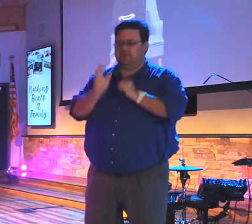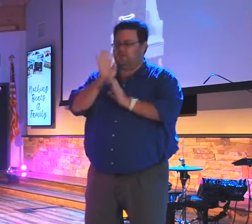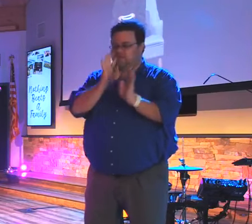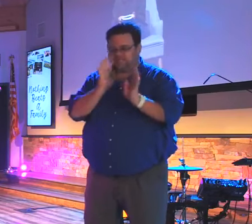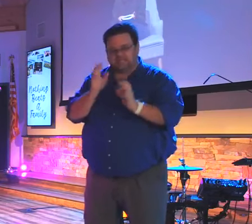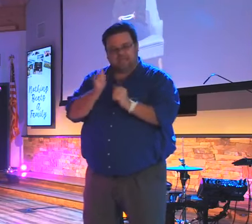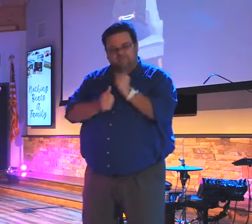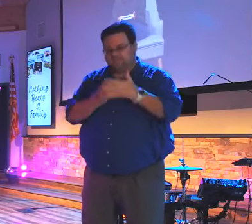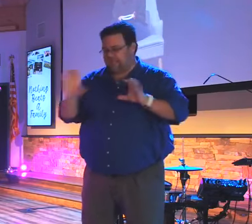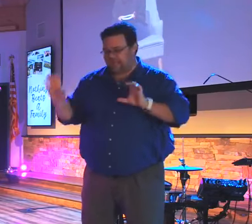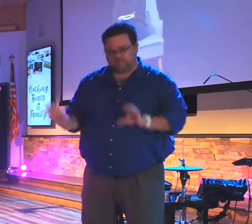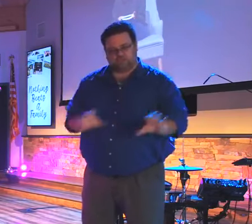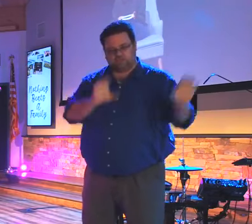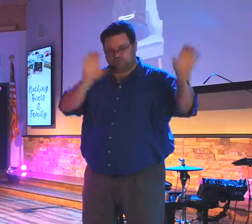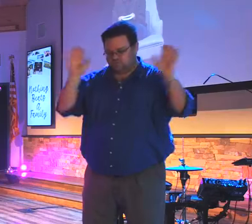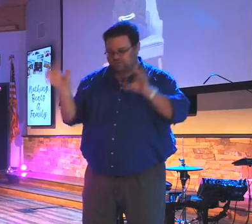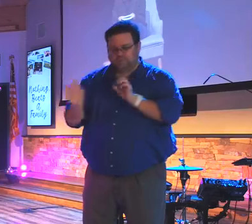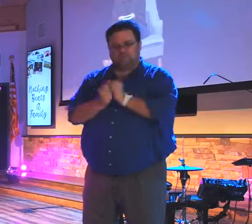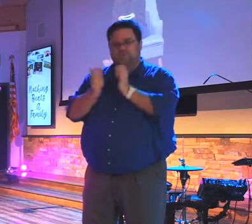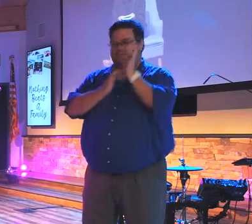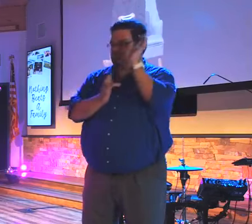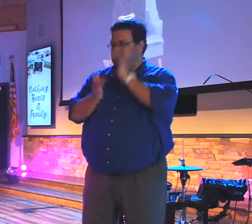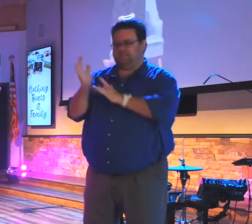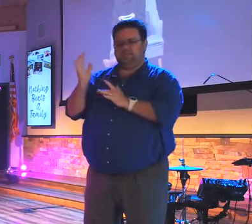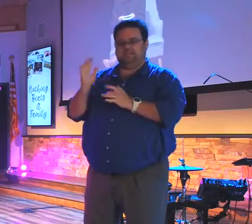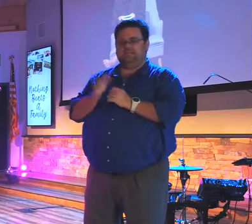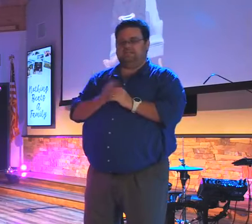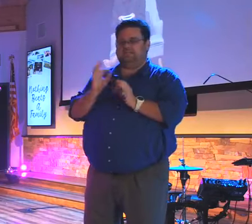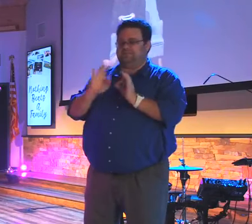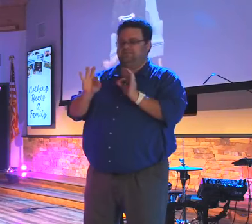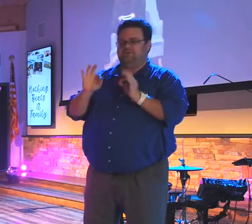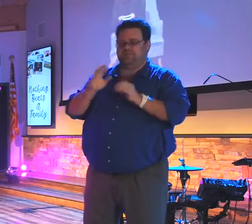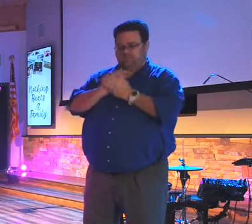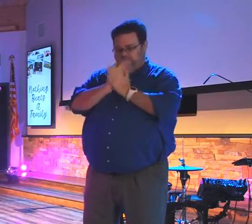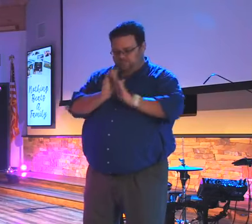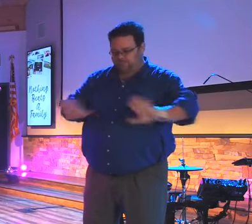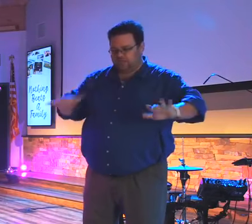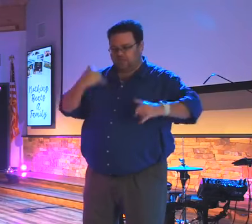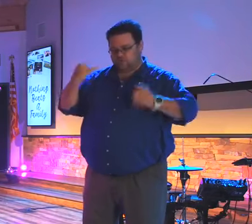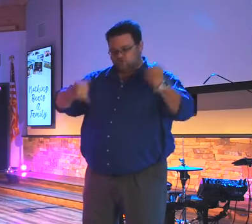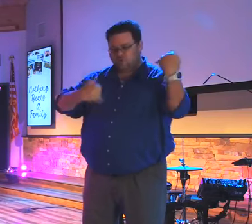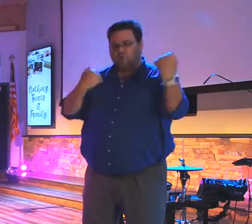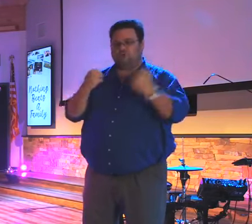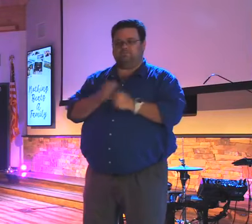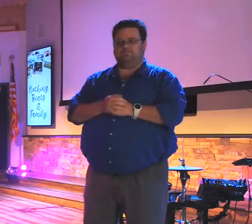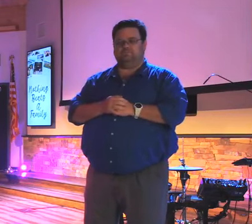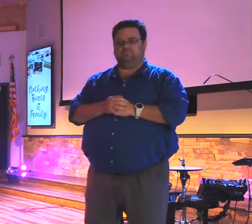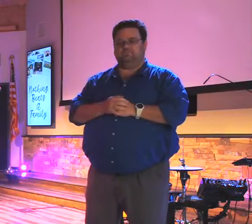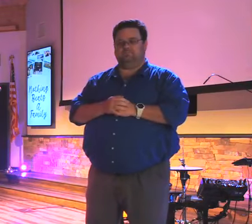I do, because it's like that simple to have like peace and joy in the Lord.